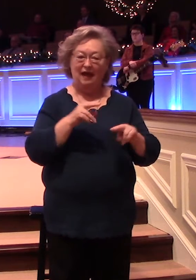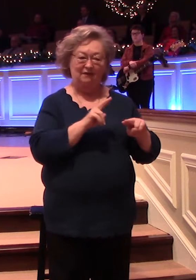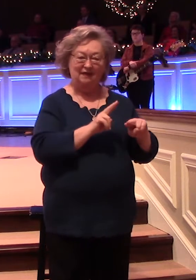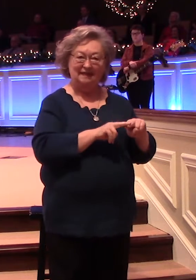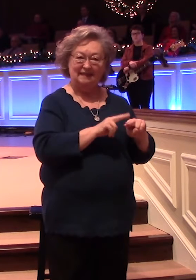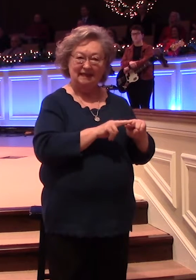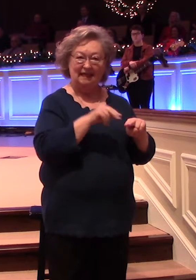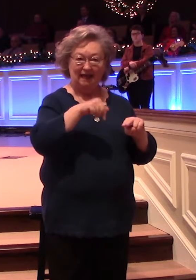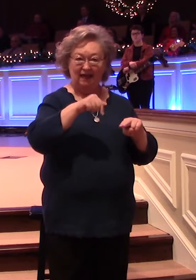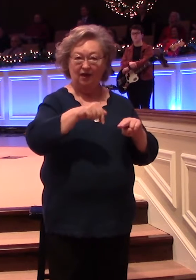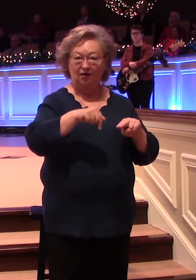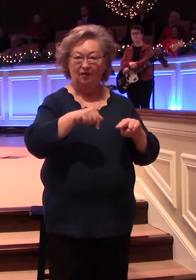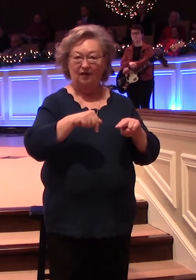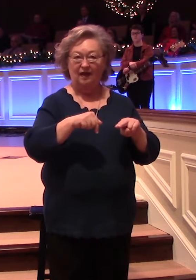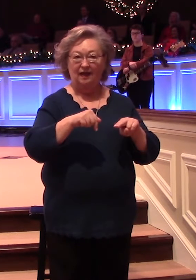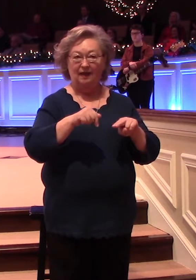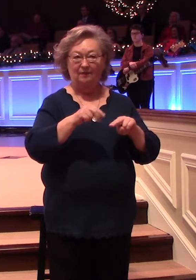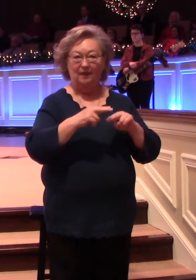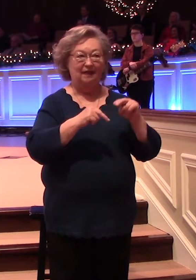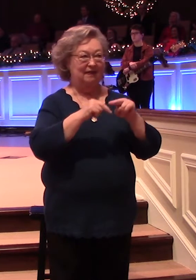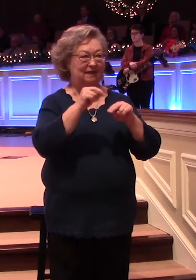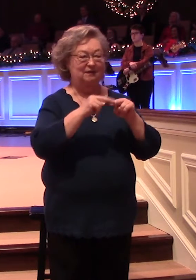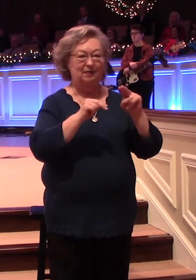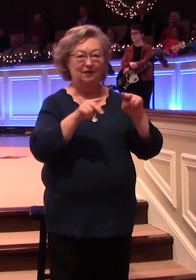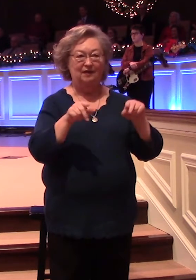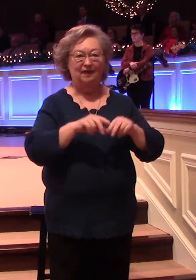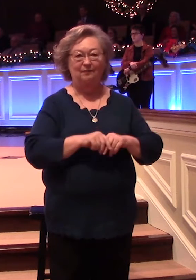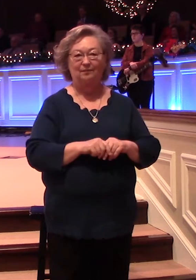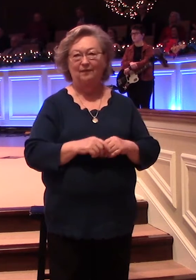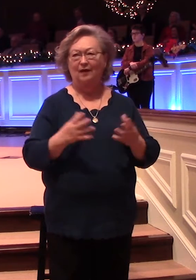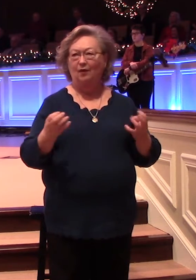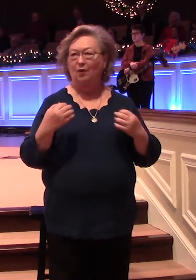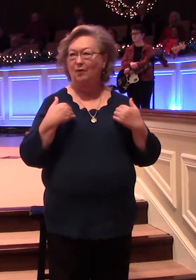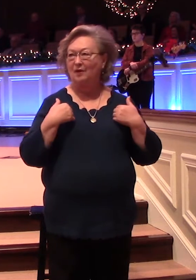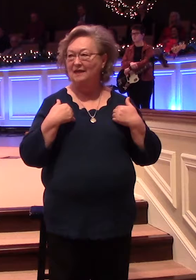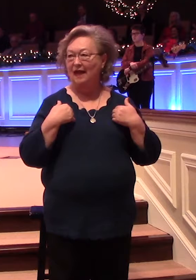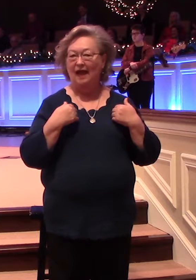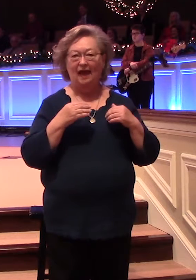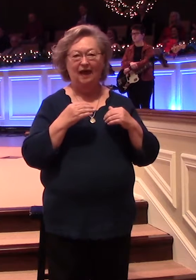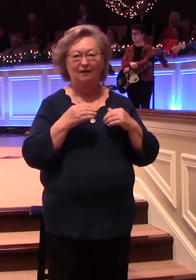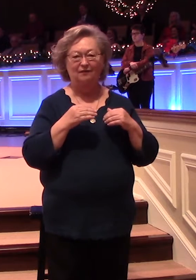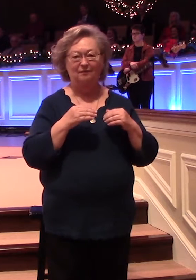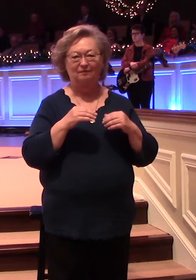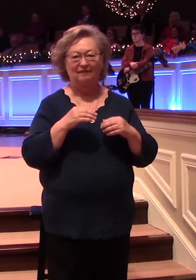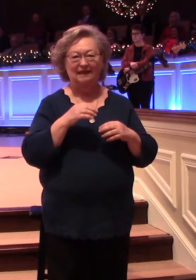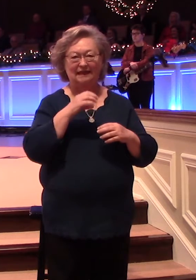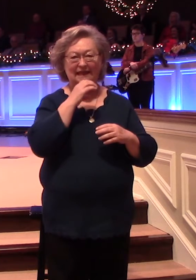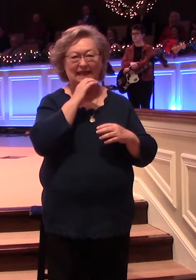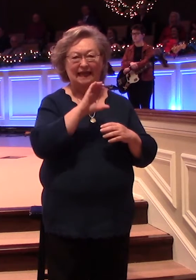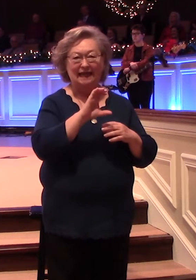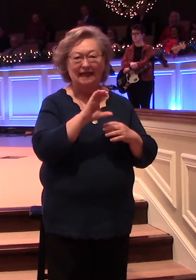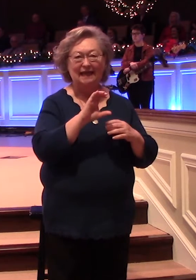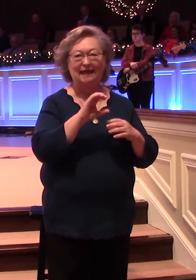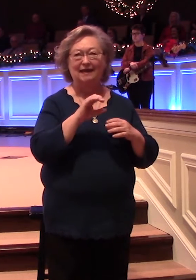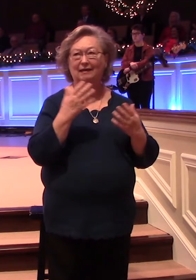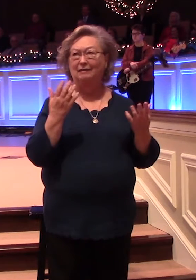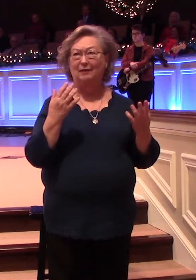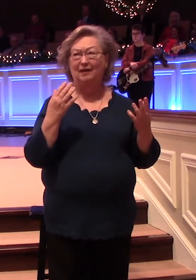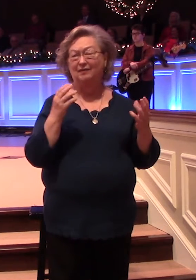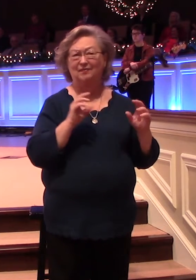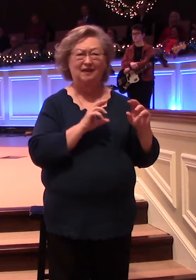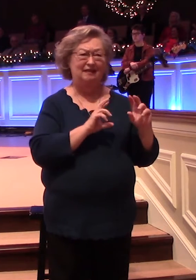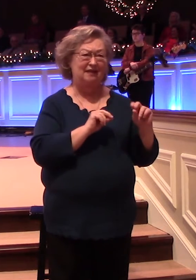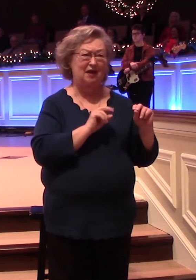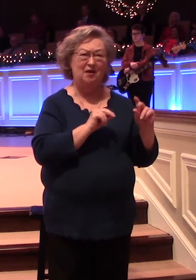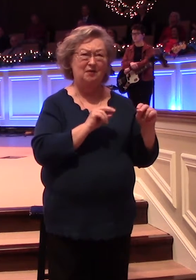I was going to say heating, but we don't do heating in December, apparently, in Baldwin County. So we got the air conditioner on, I'm sure. But places